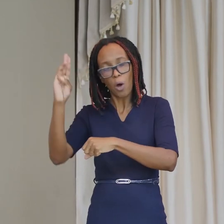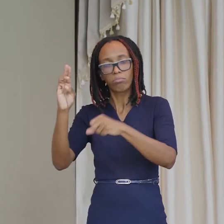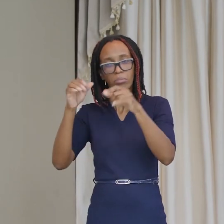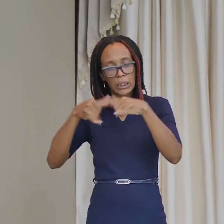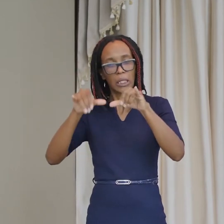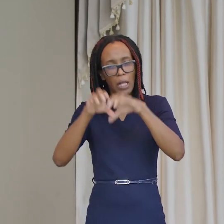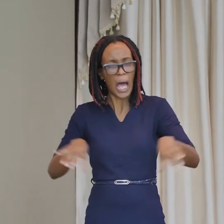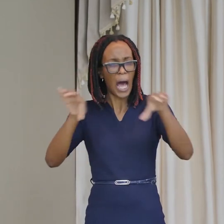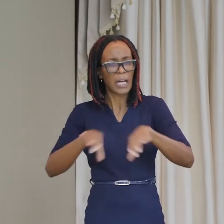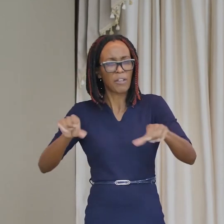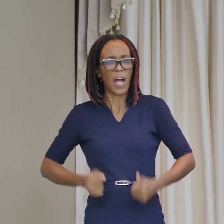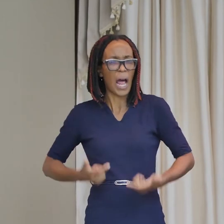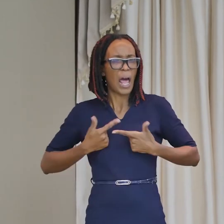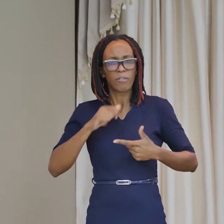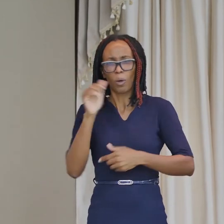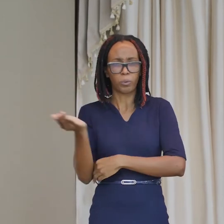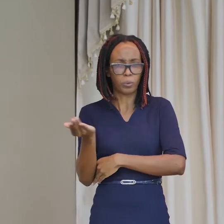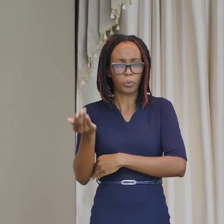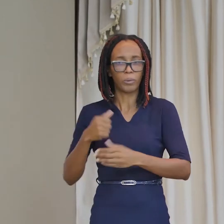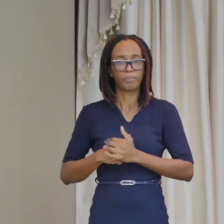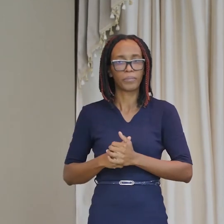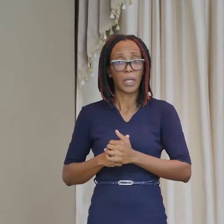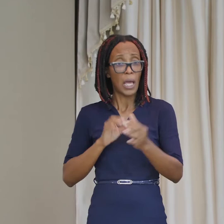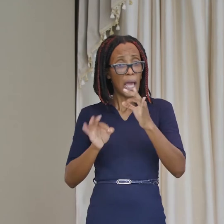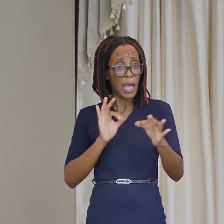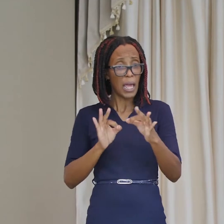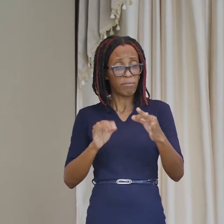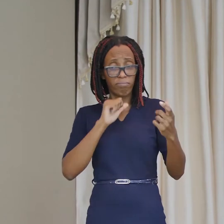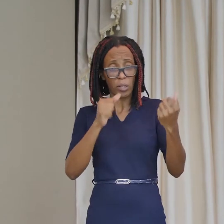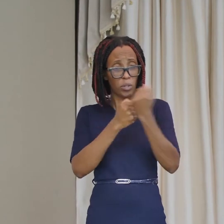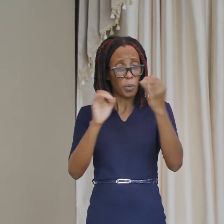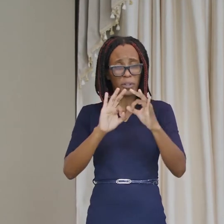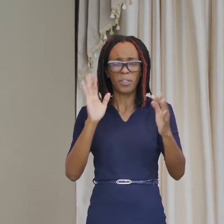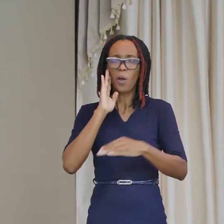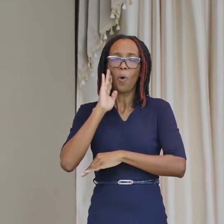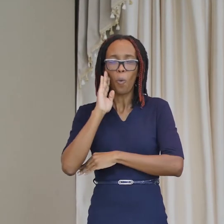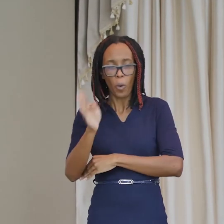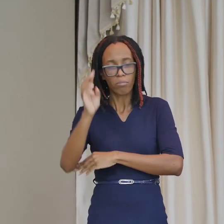alive. Without your support, we would not exist tomorrow.